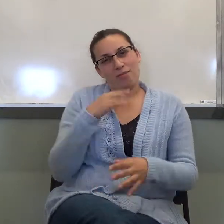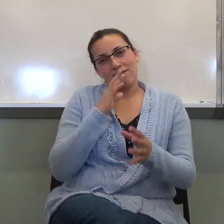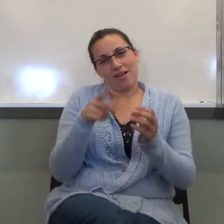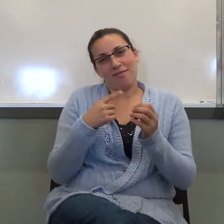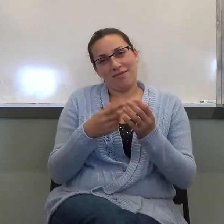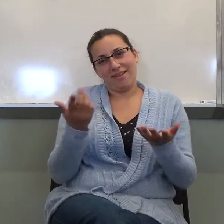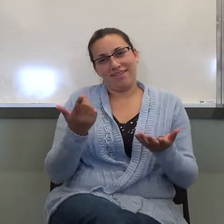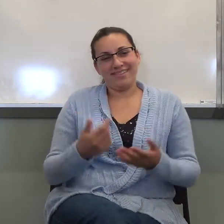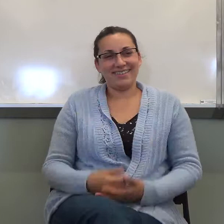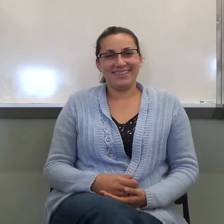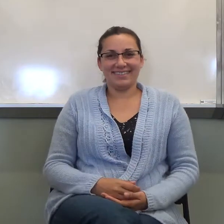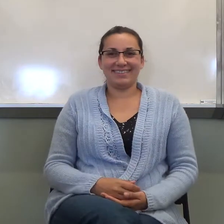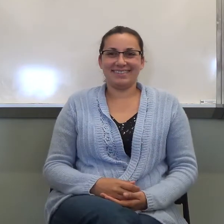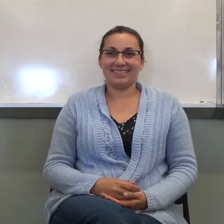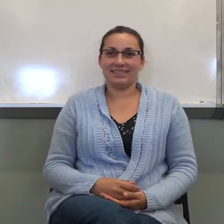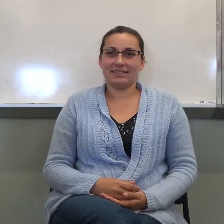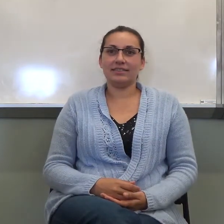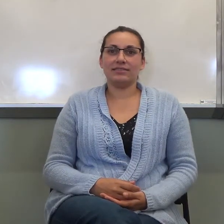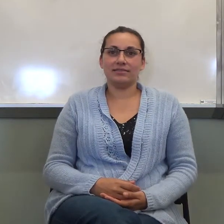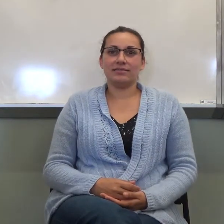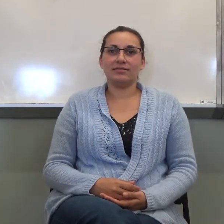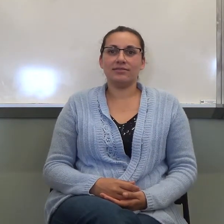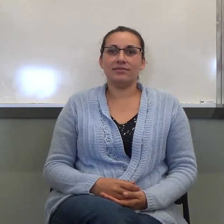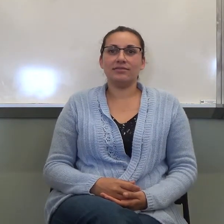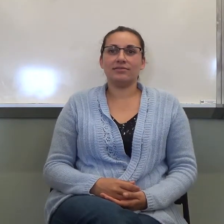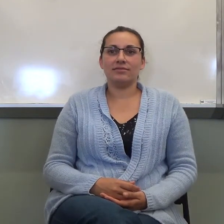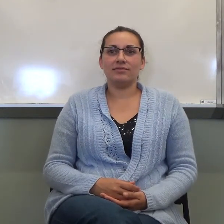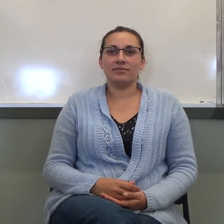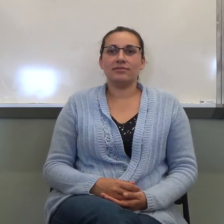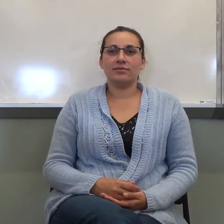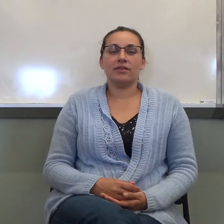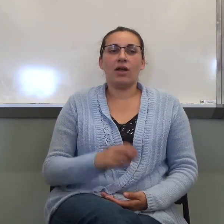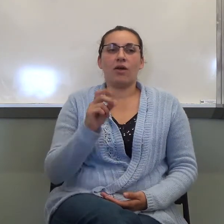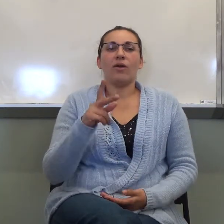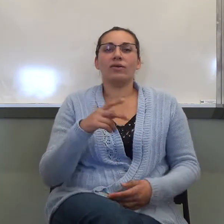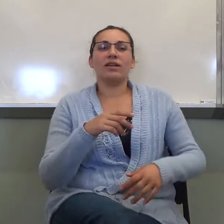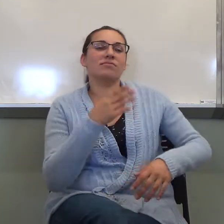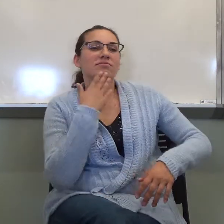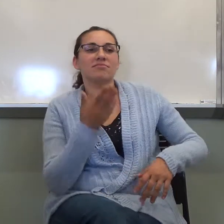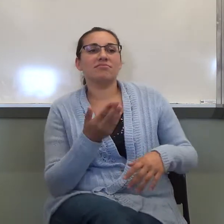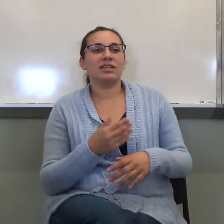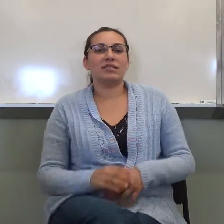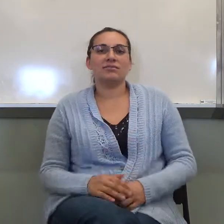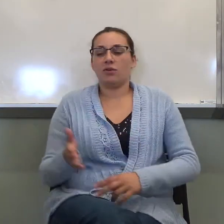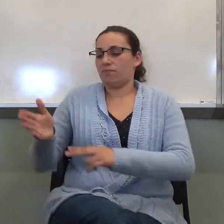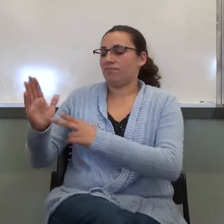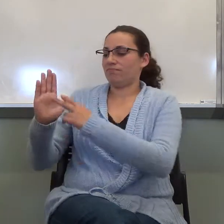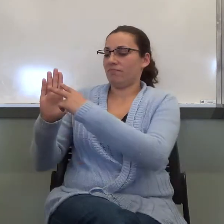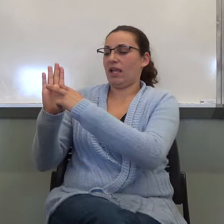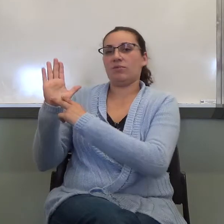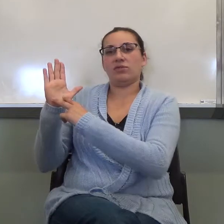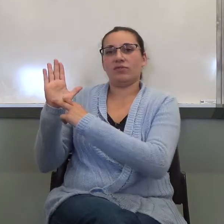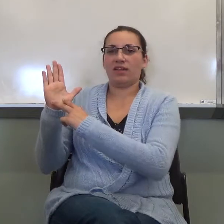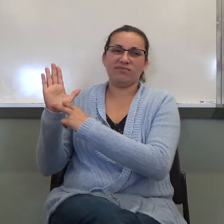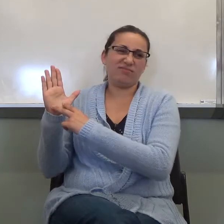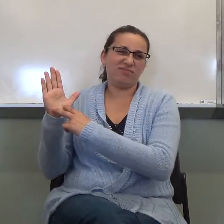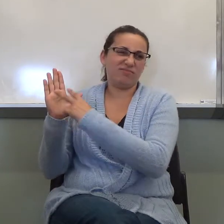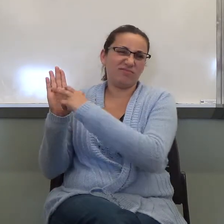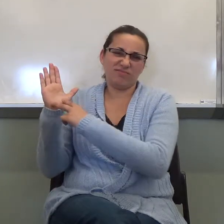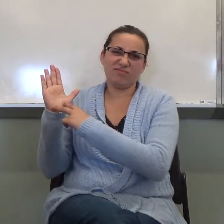subtract smaller absolute value from larger. Well, the smaller absolute value is 1. It comes from this over here. Subtract it from the larger. So that's